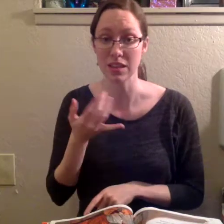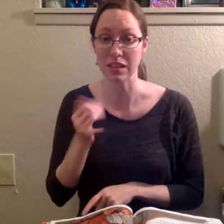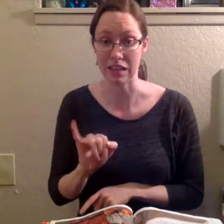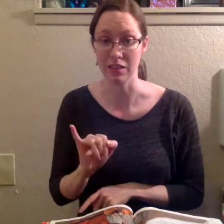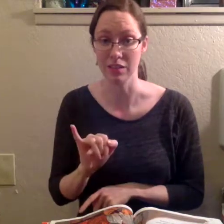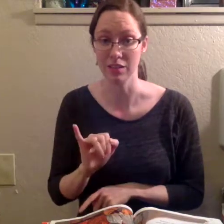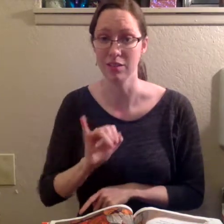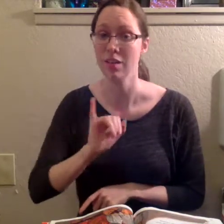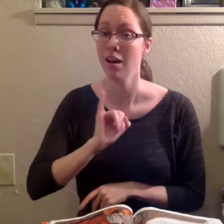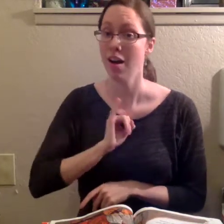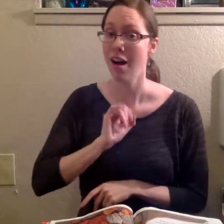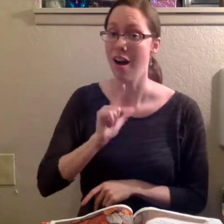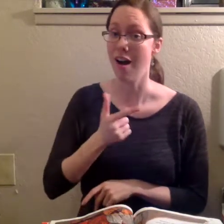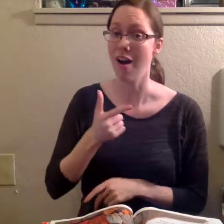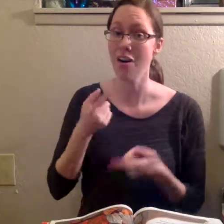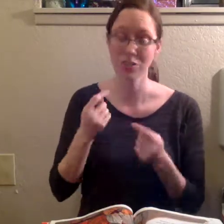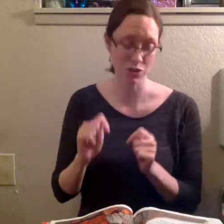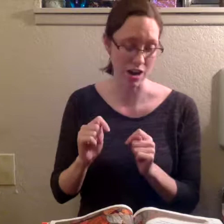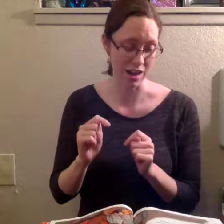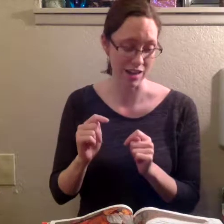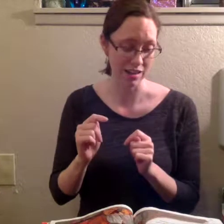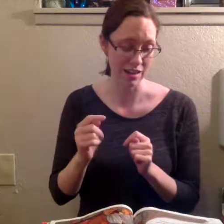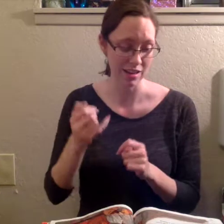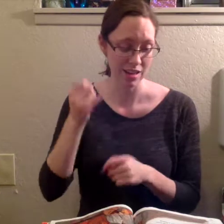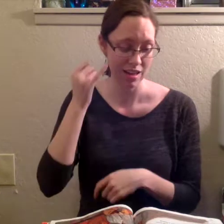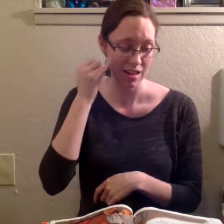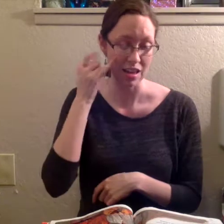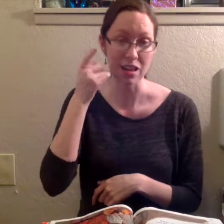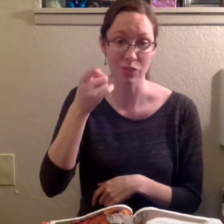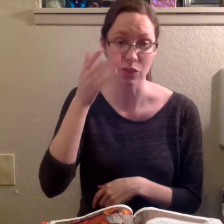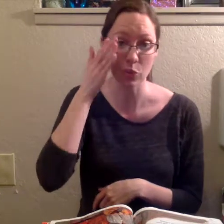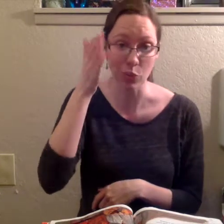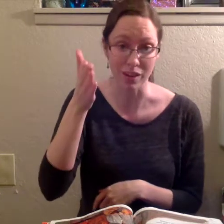feeling. I'll try, if you will."